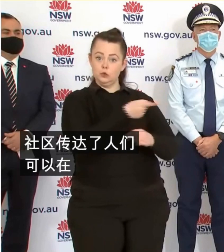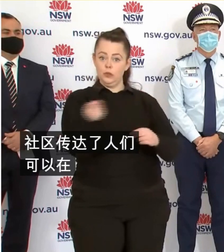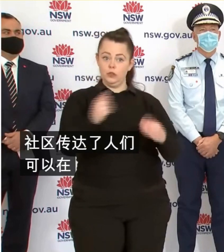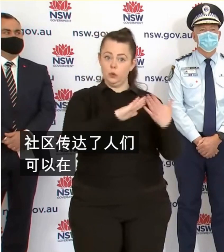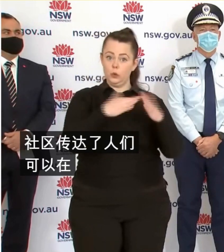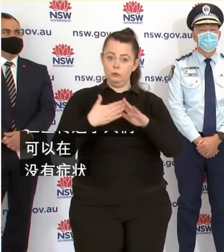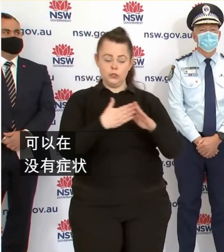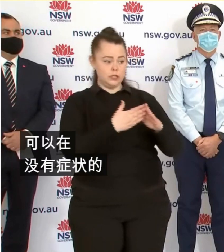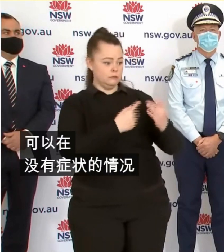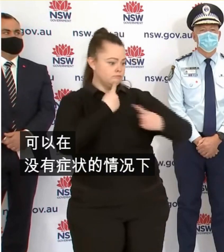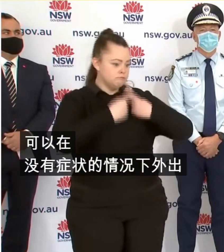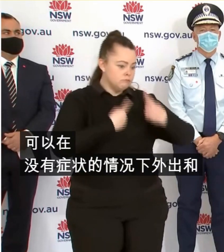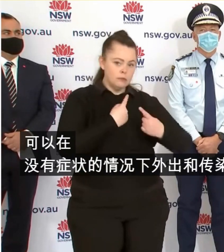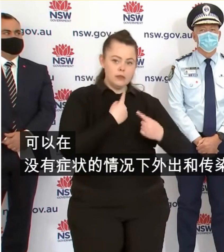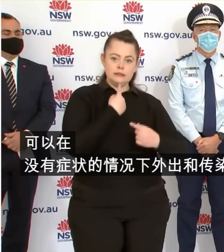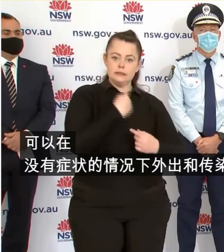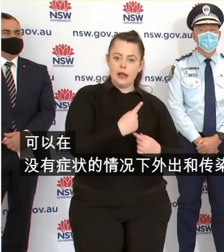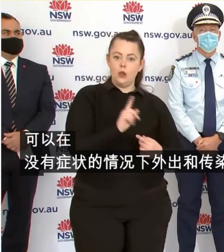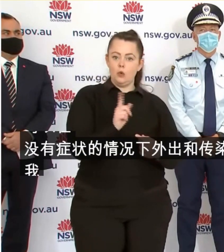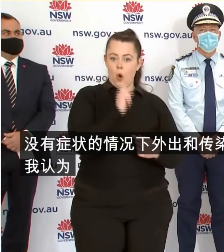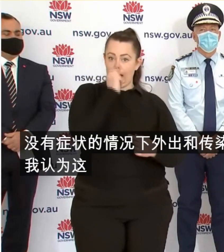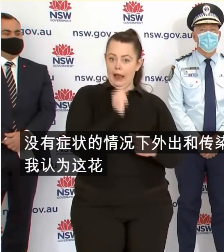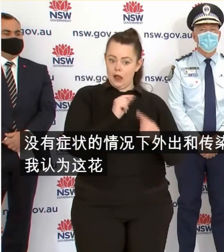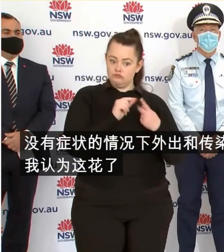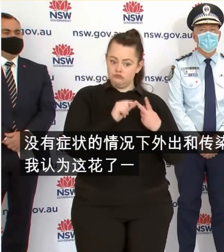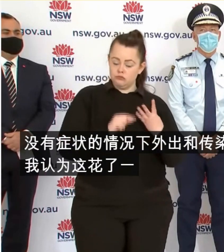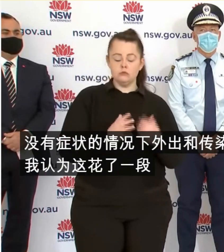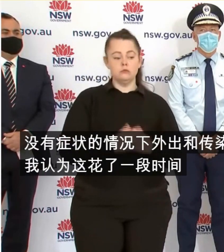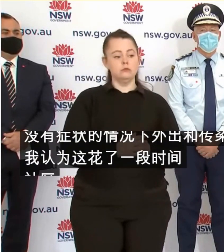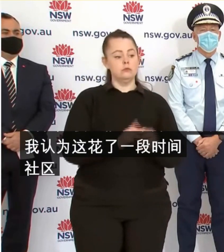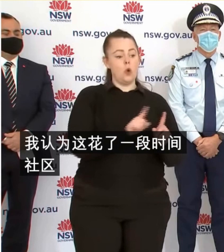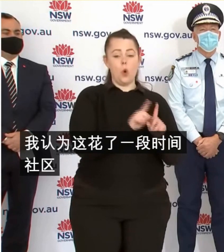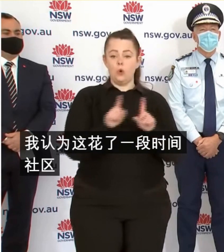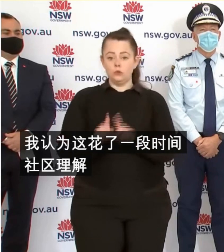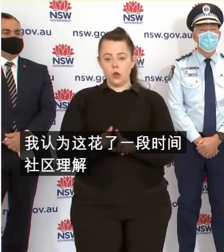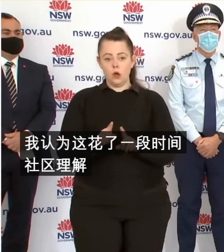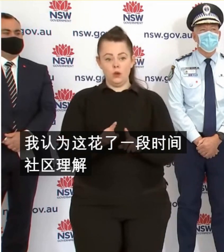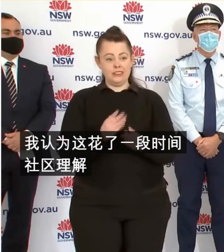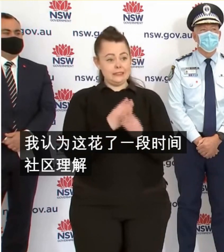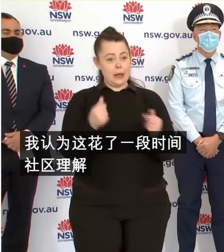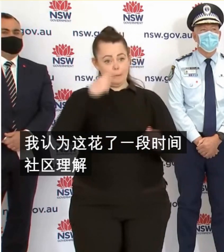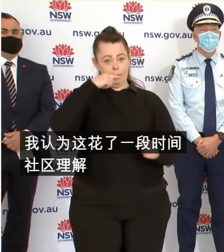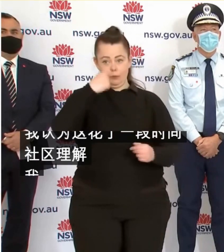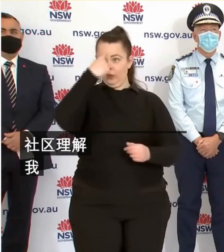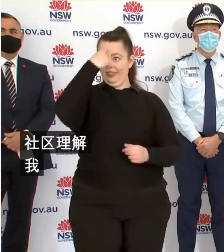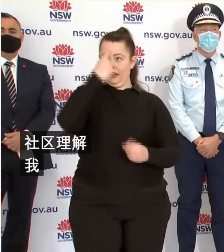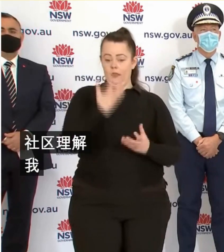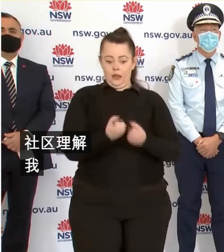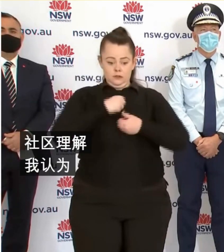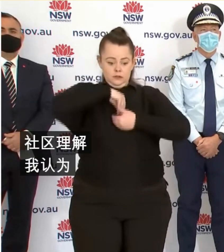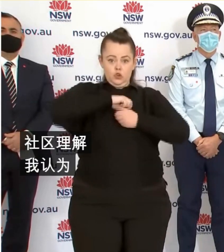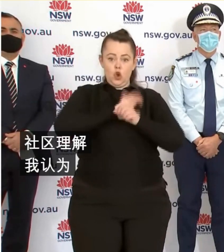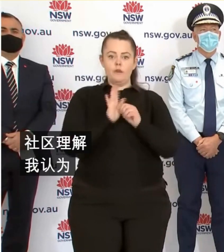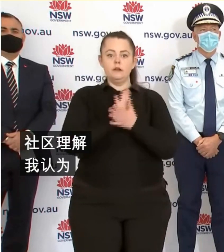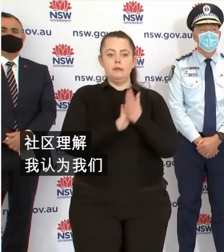fact that people can be out and about and infectious without symptoms. I think that took a while for the community to understand. I